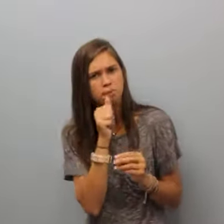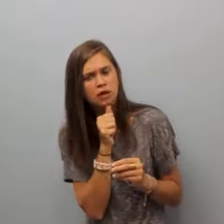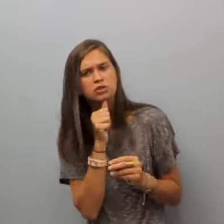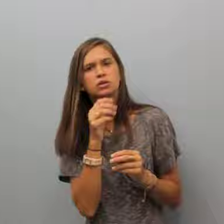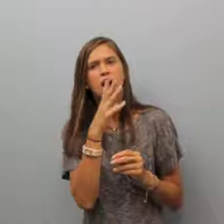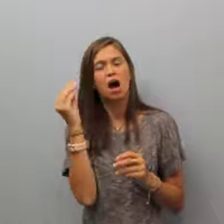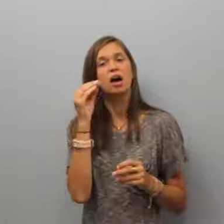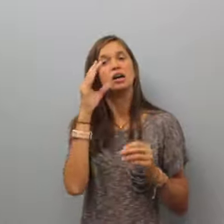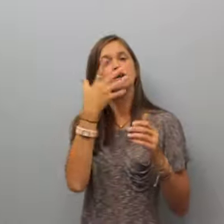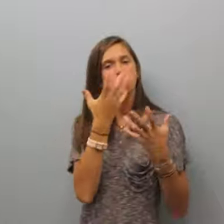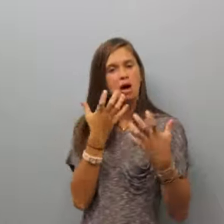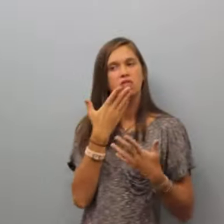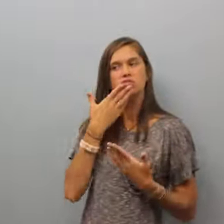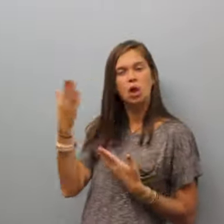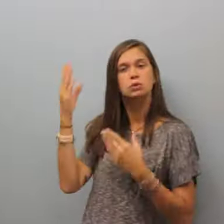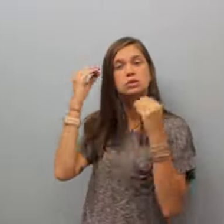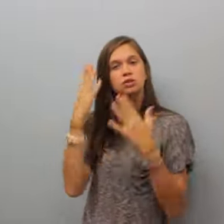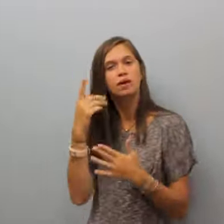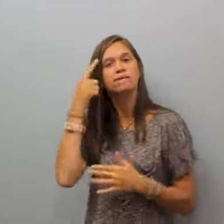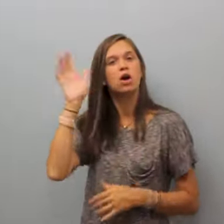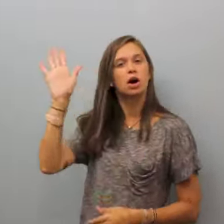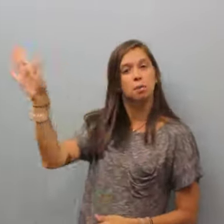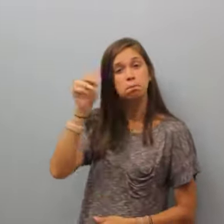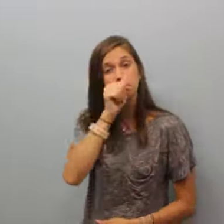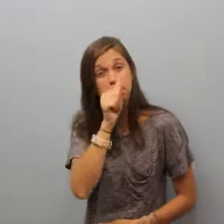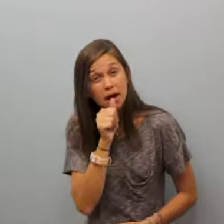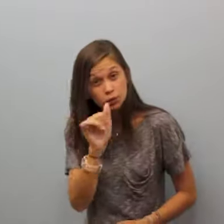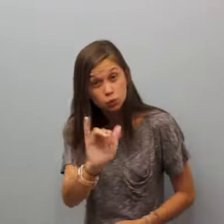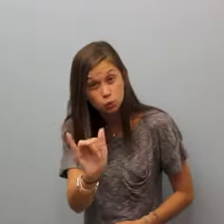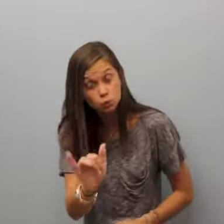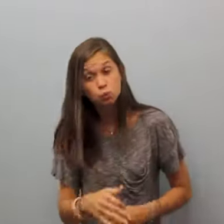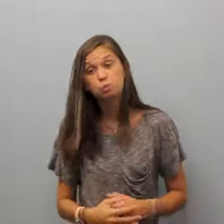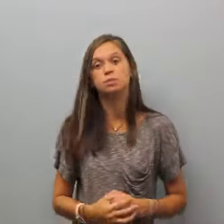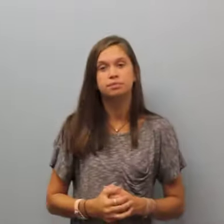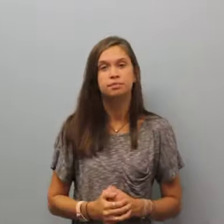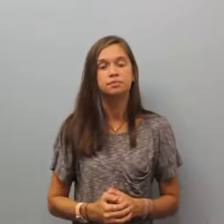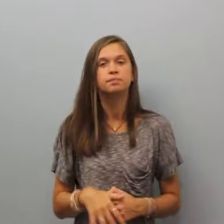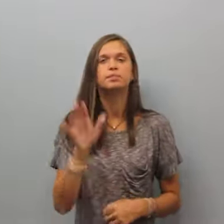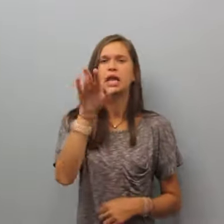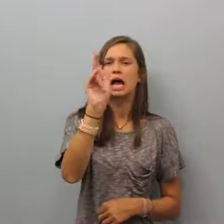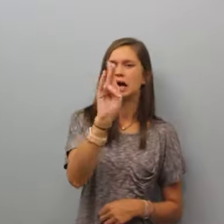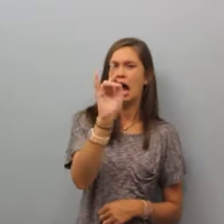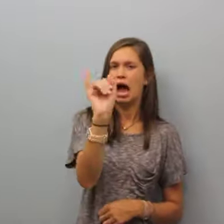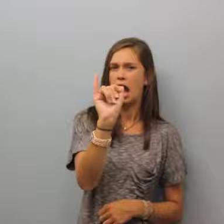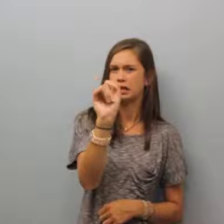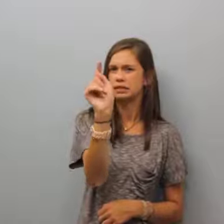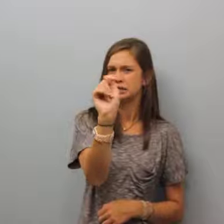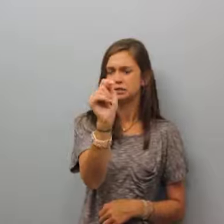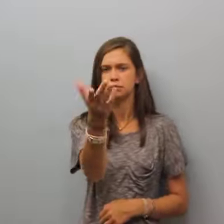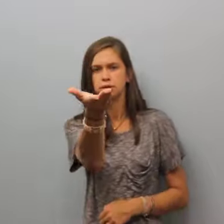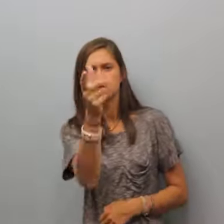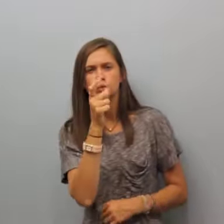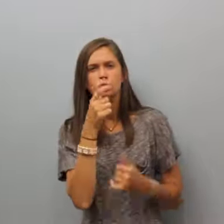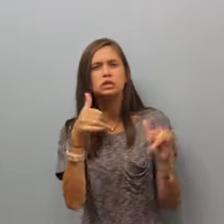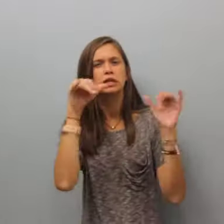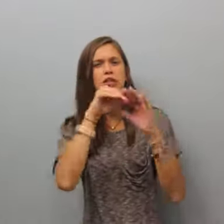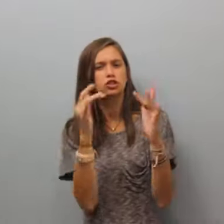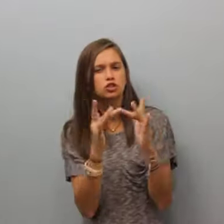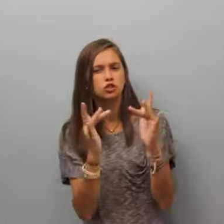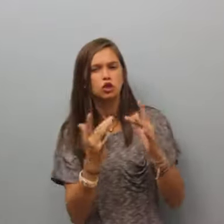so much about myself and about how much I must have been a challenge. So thank you, teachers, for your patience with